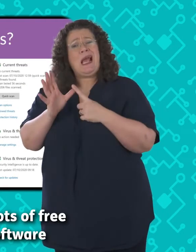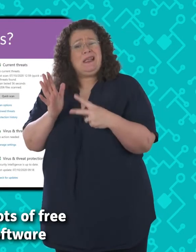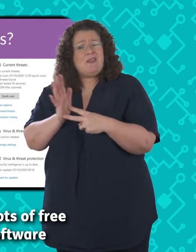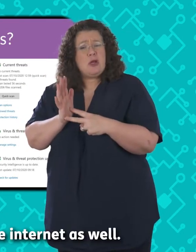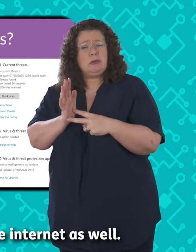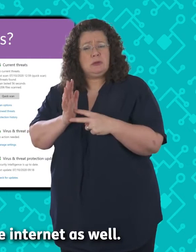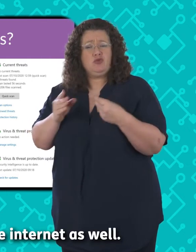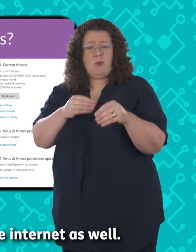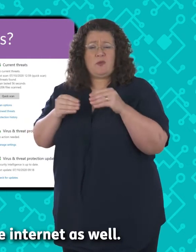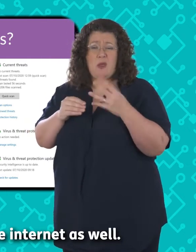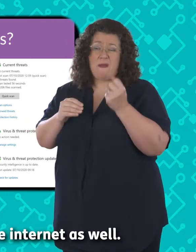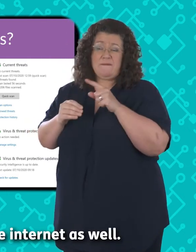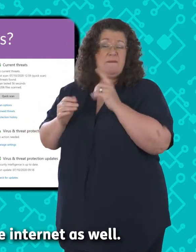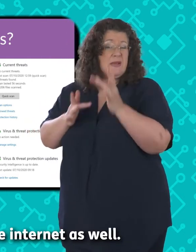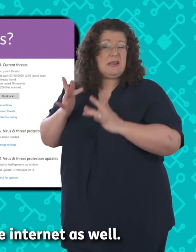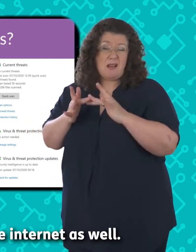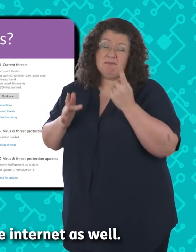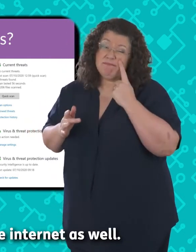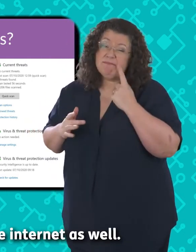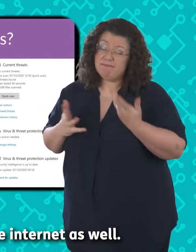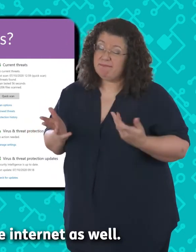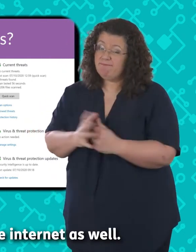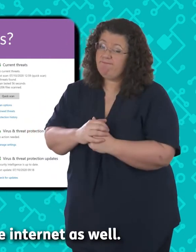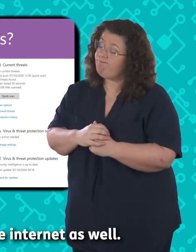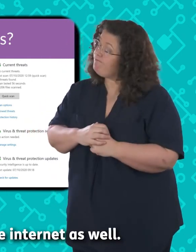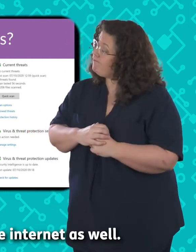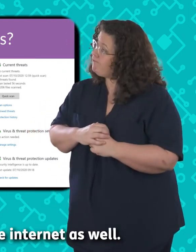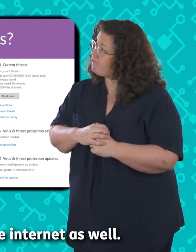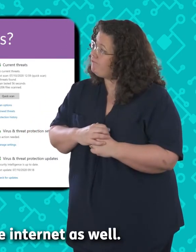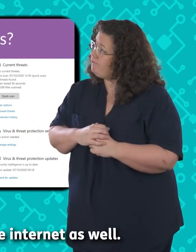antivirus softwares that you can find on the internet as well.